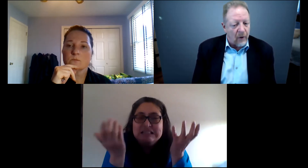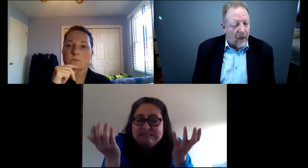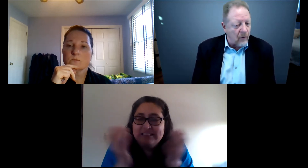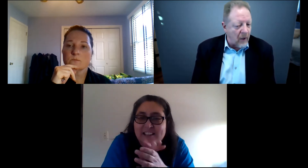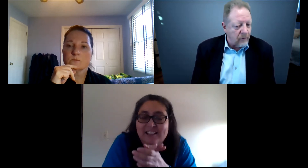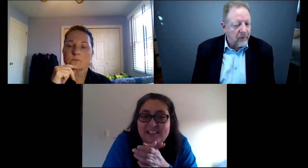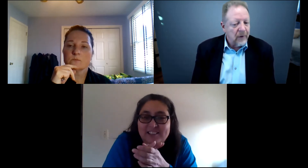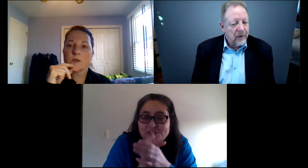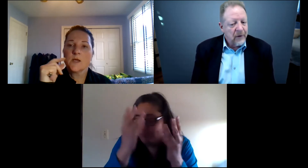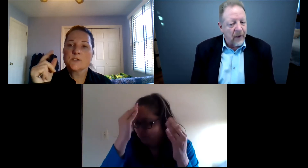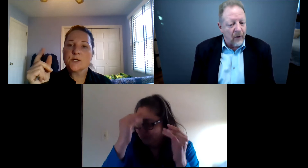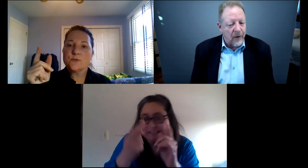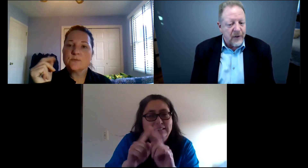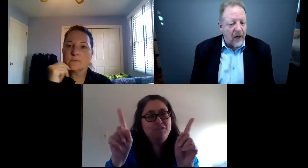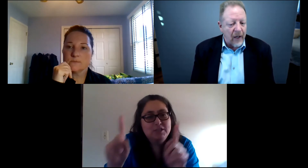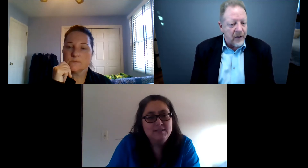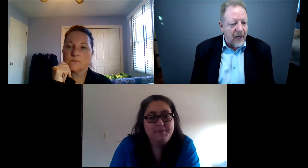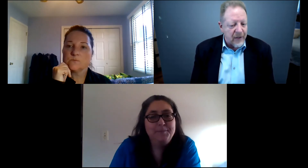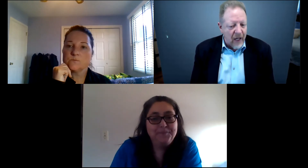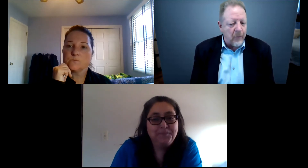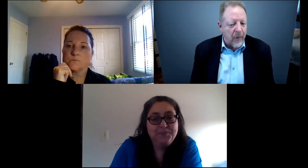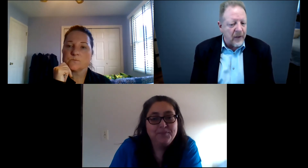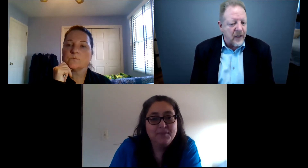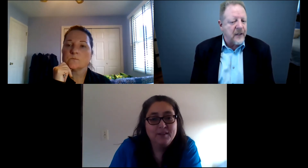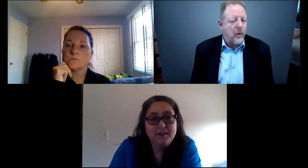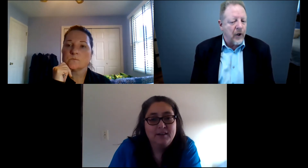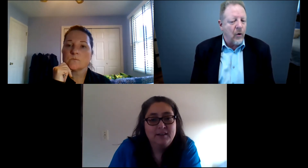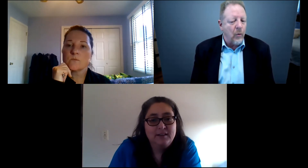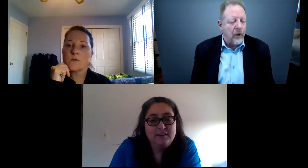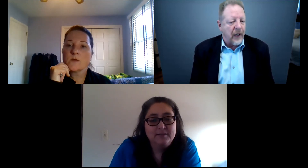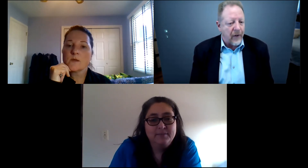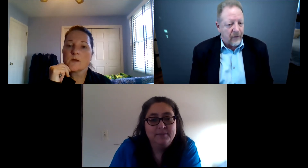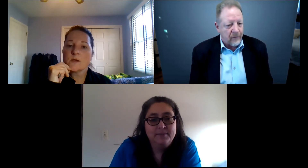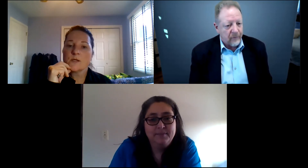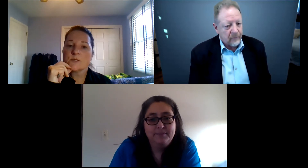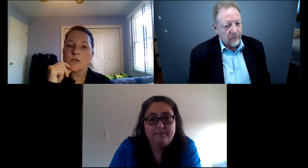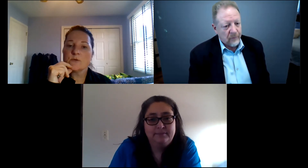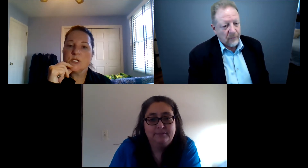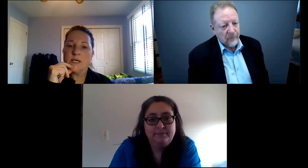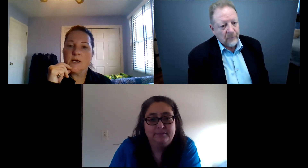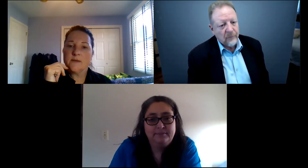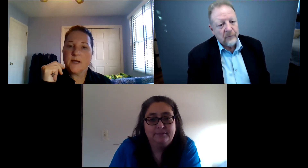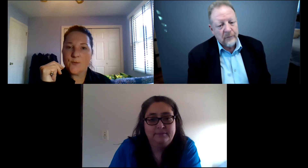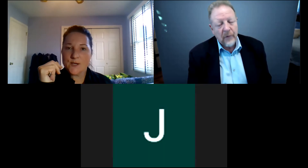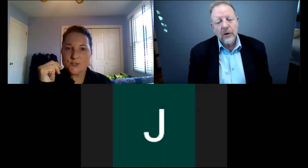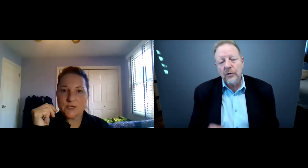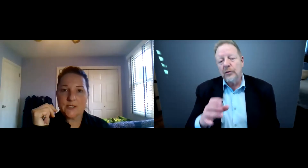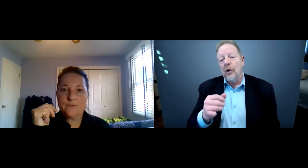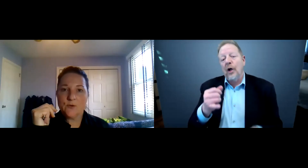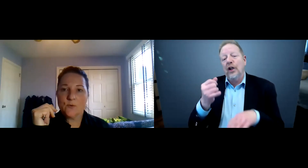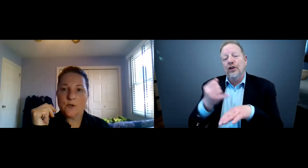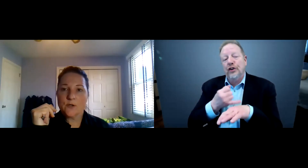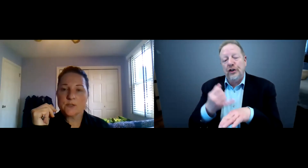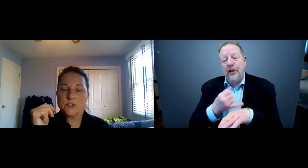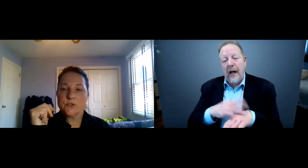you know, I don't know. You know, it's not like us against them, but it's us how we can all work together. So Jeannie, on that question,